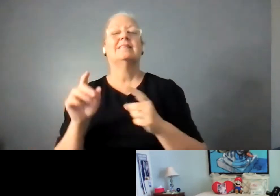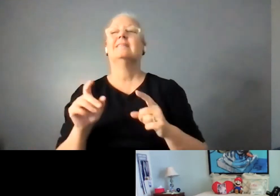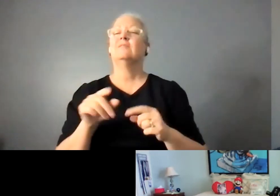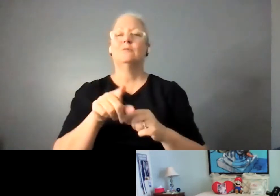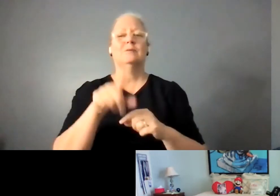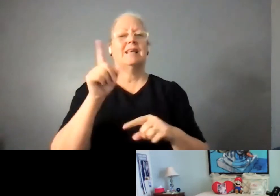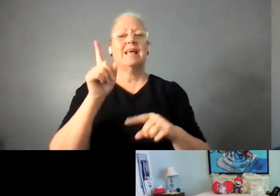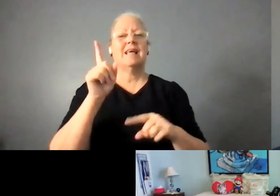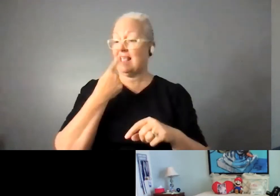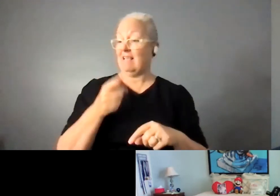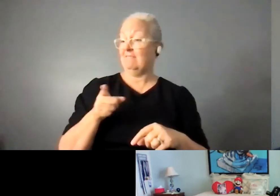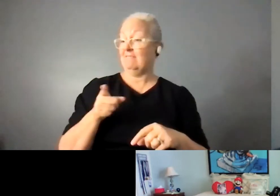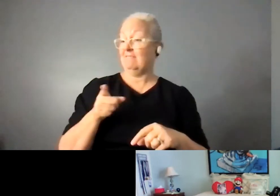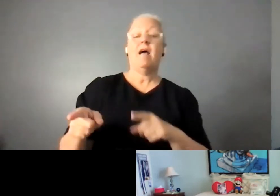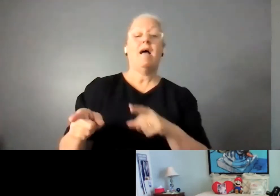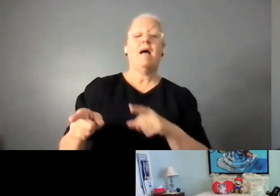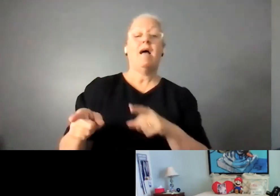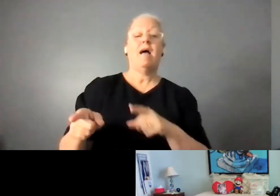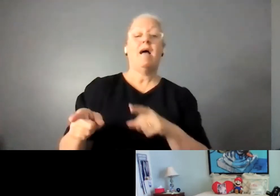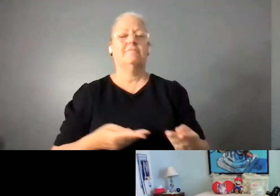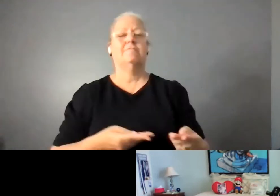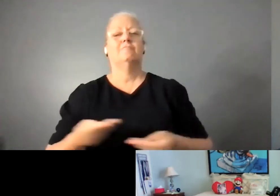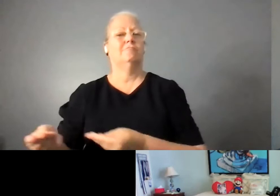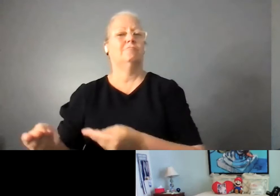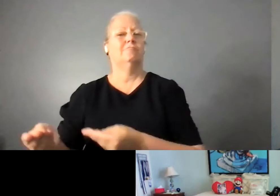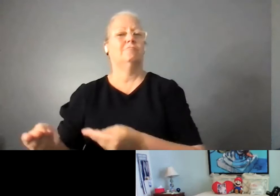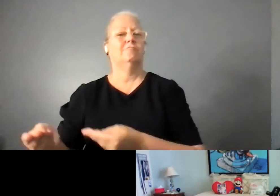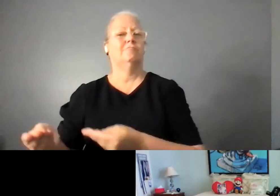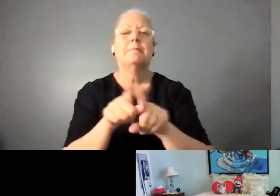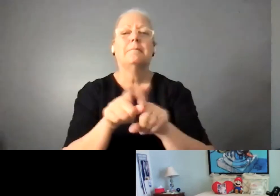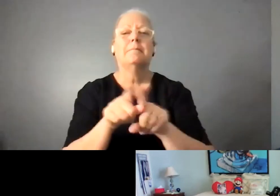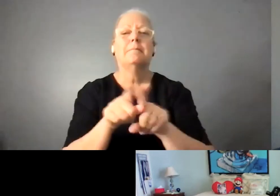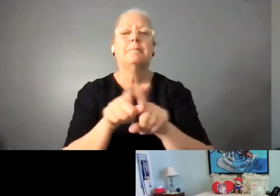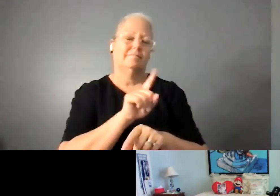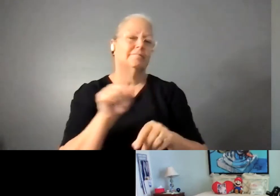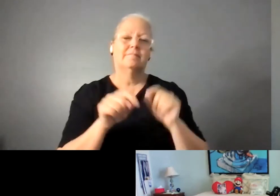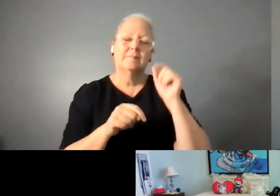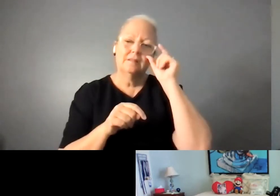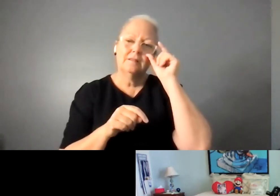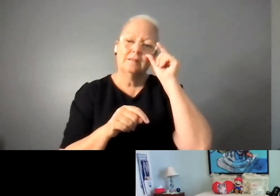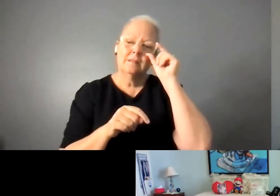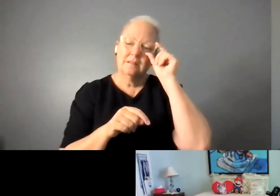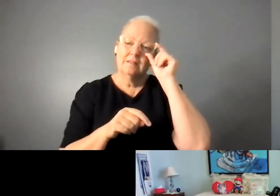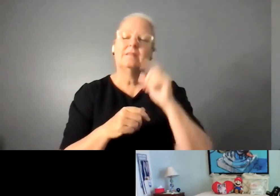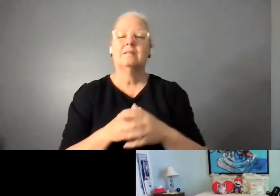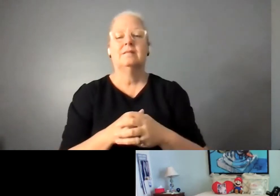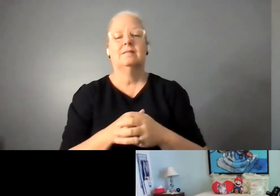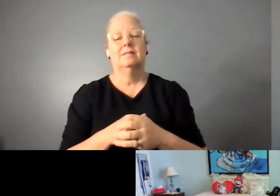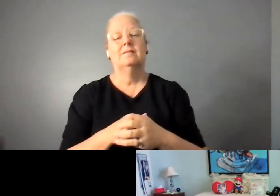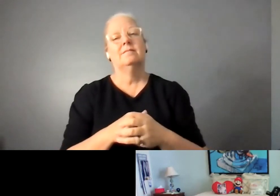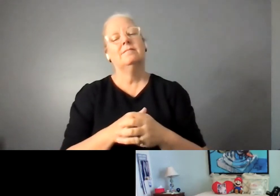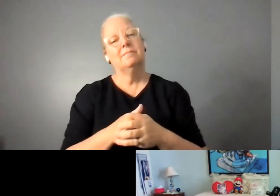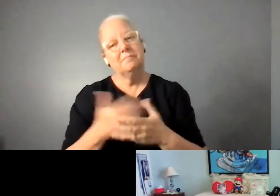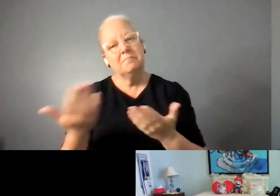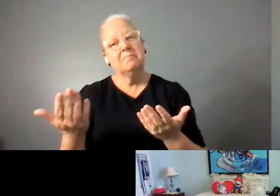we all need different things. So I believe certain what people believe